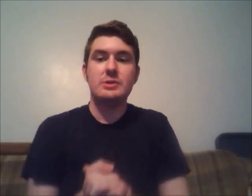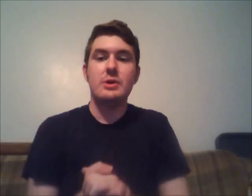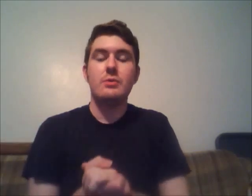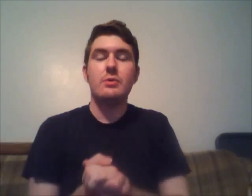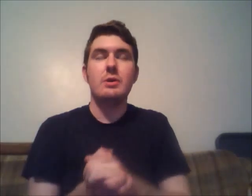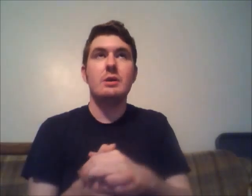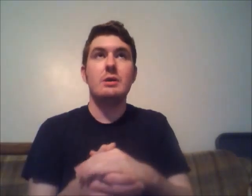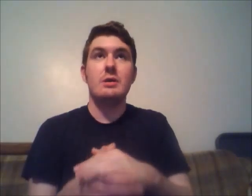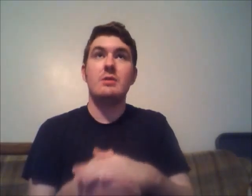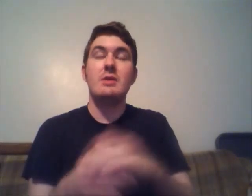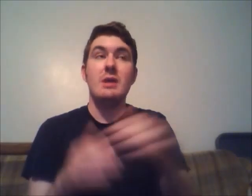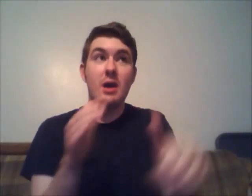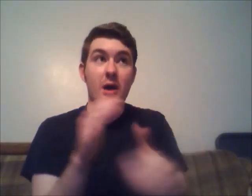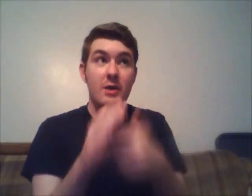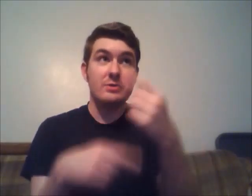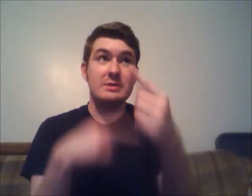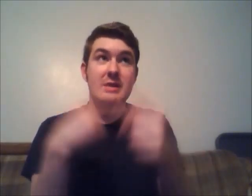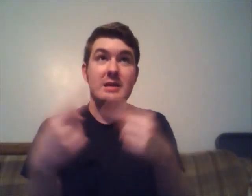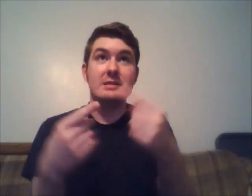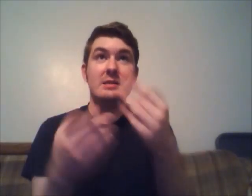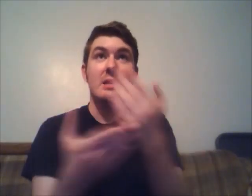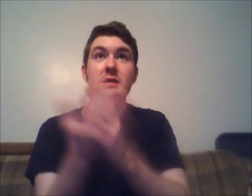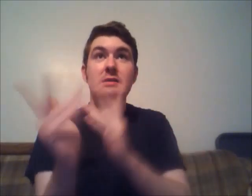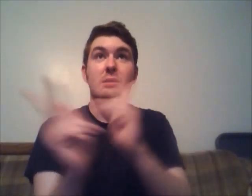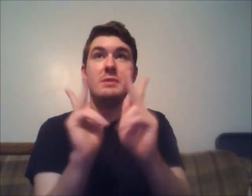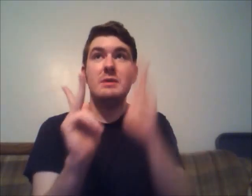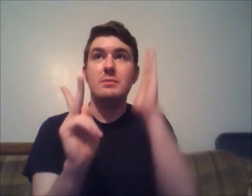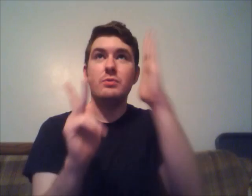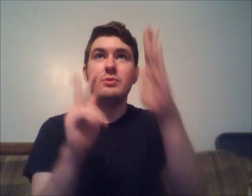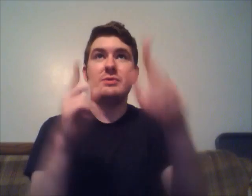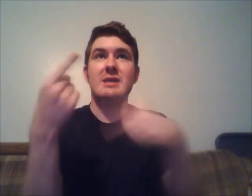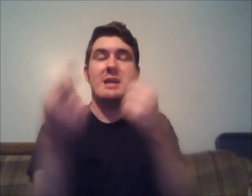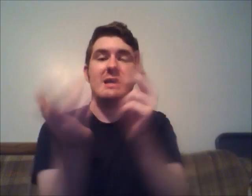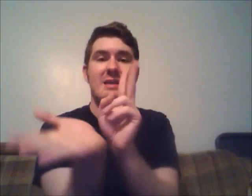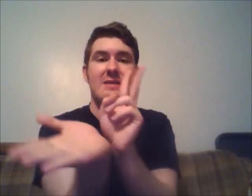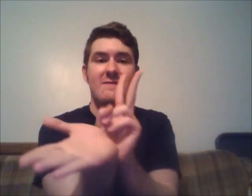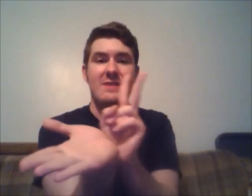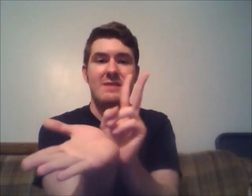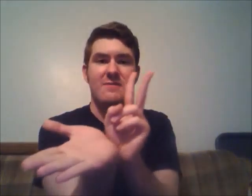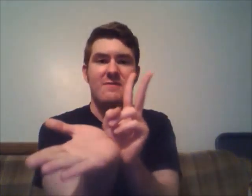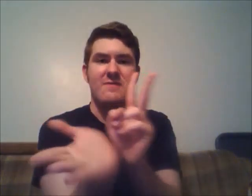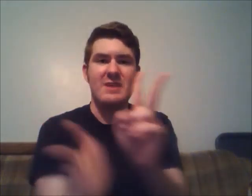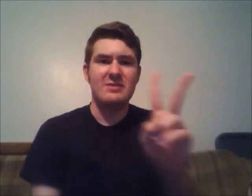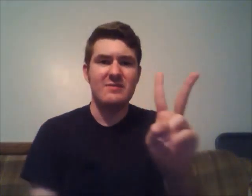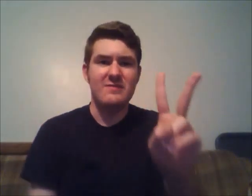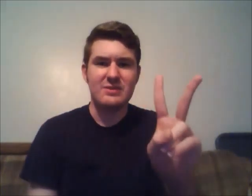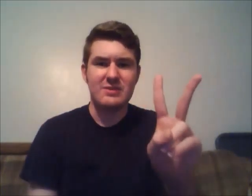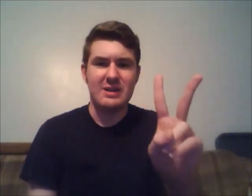So the other signs, some people will sign V for veterinarian.